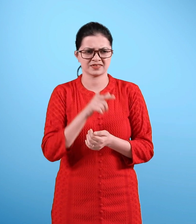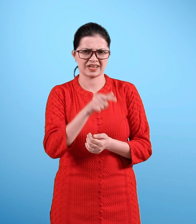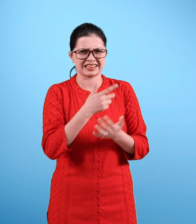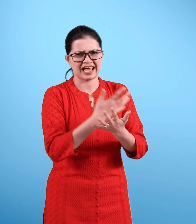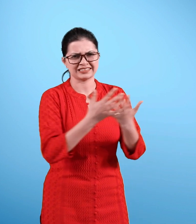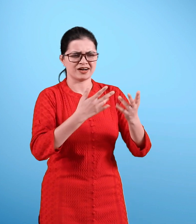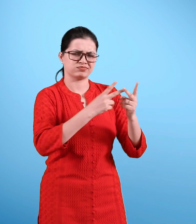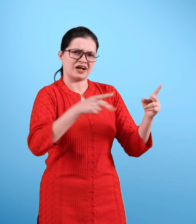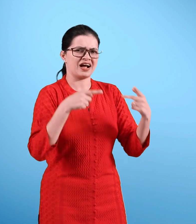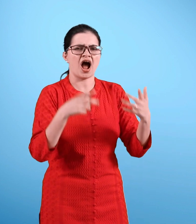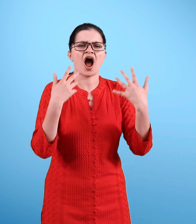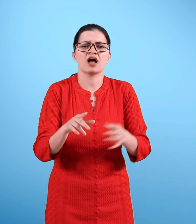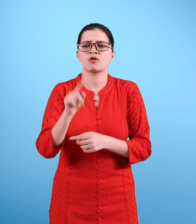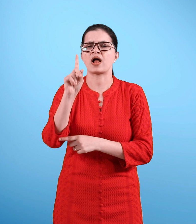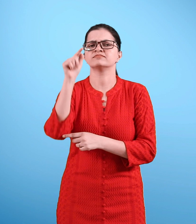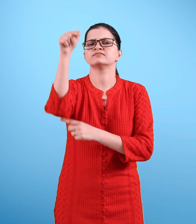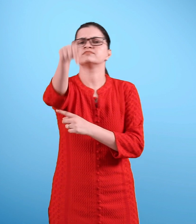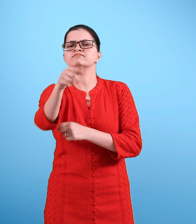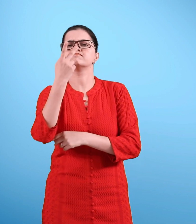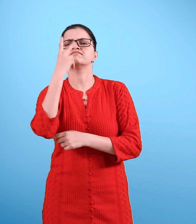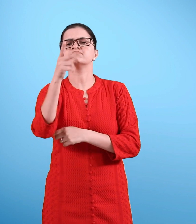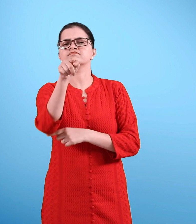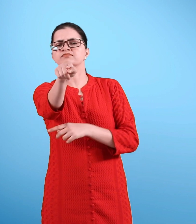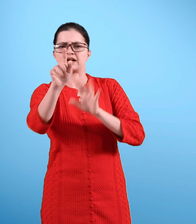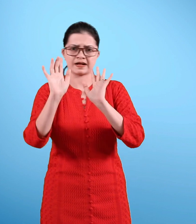Try to look at something far away through each of these objects.